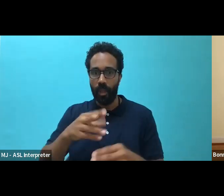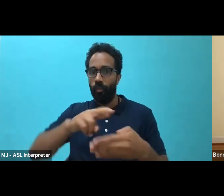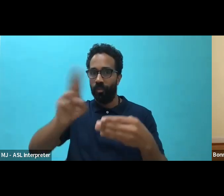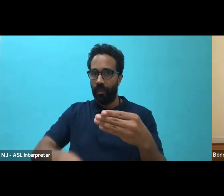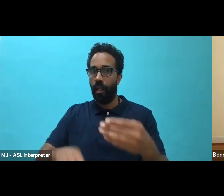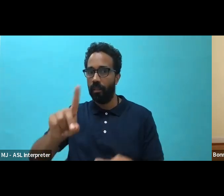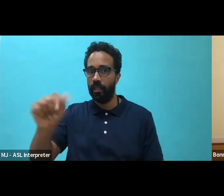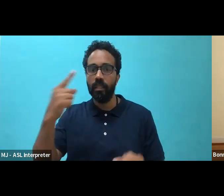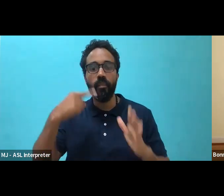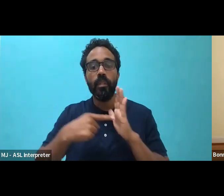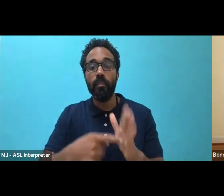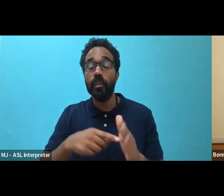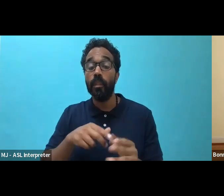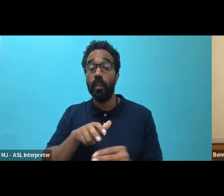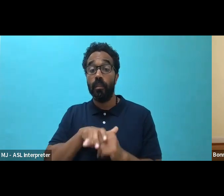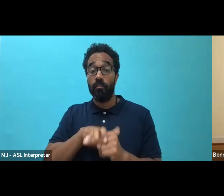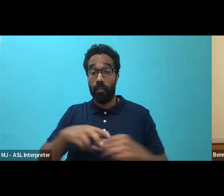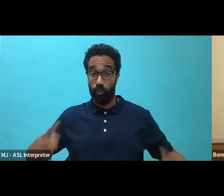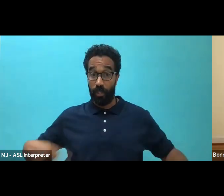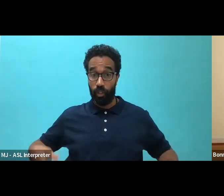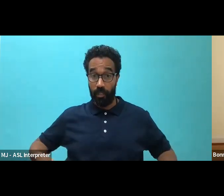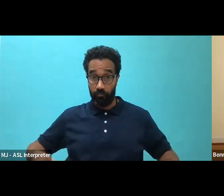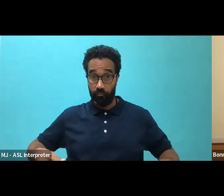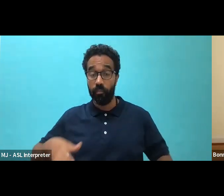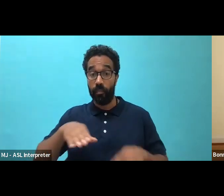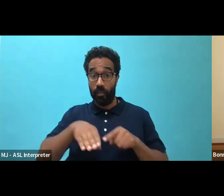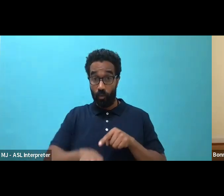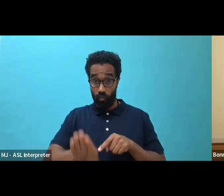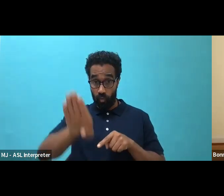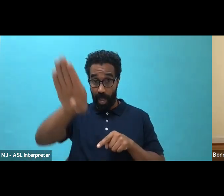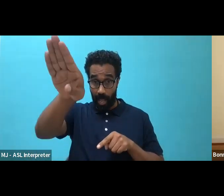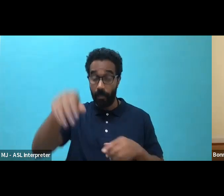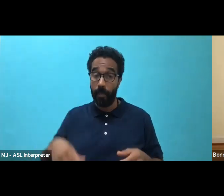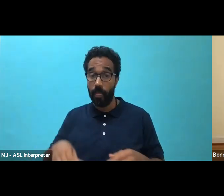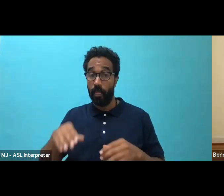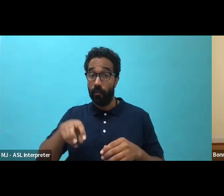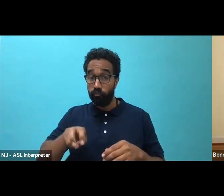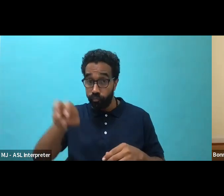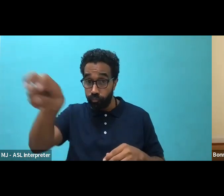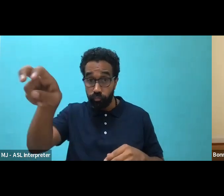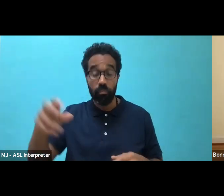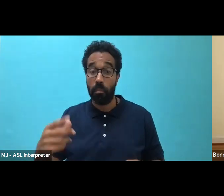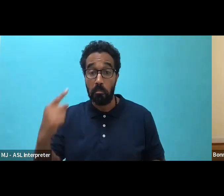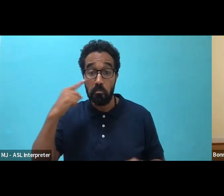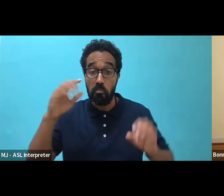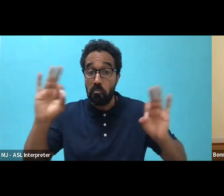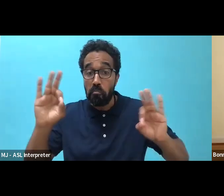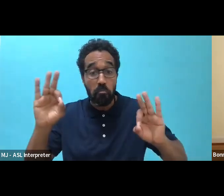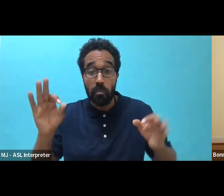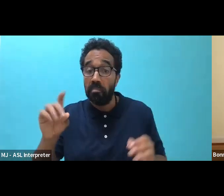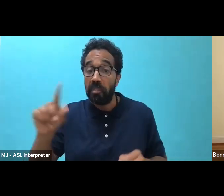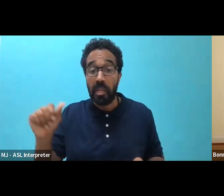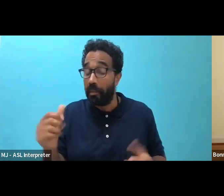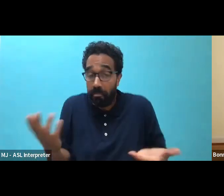wheelchair user encounters a ramp, then they're not really thinking about their disability. They simply go up the ramp. If